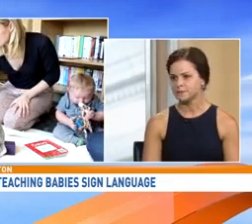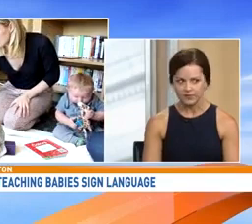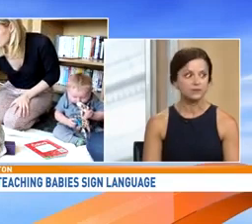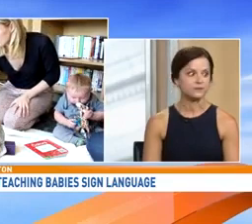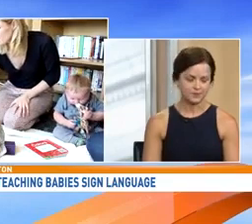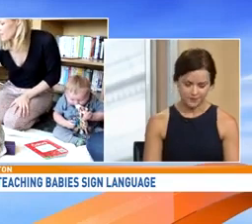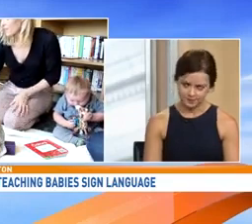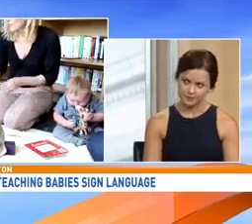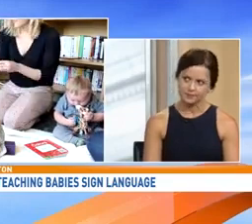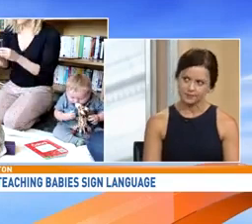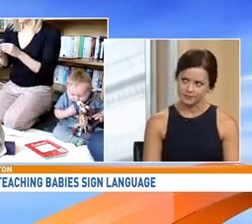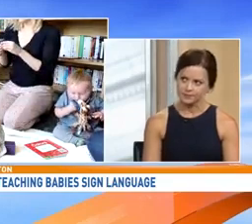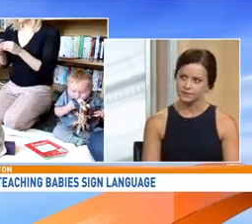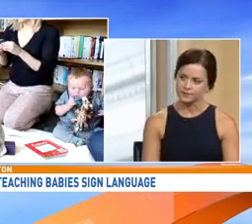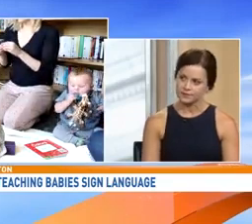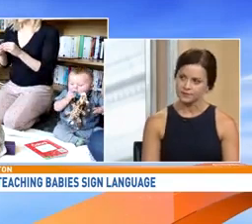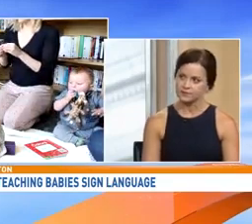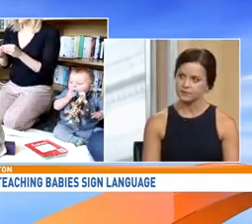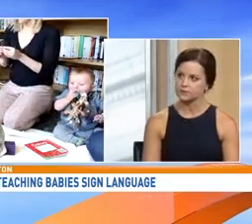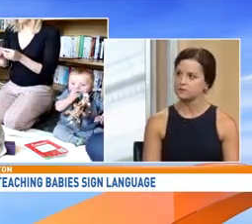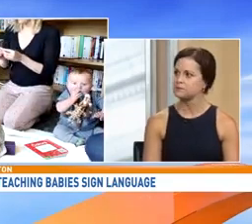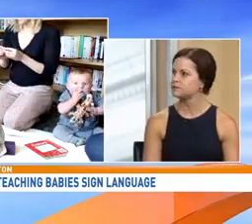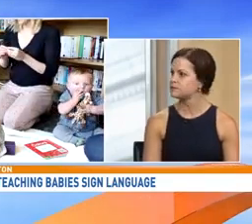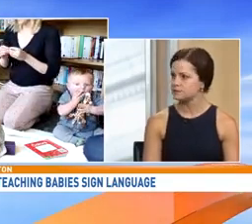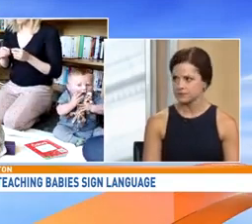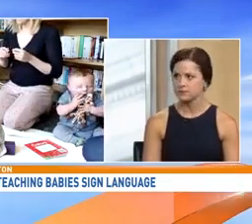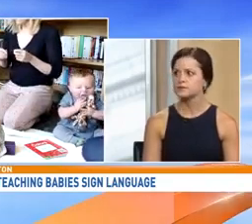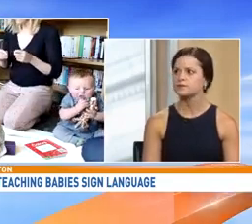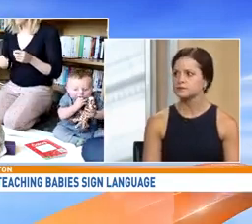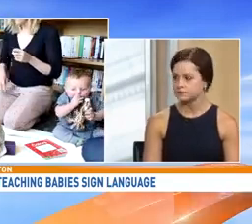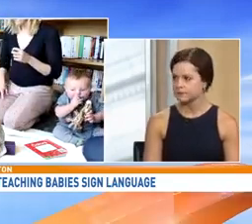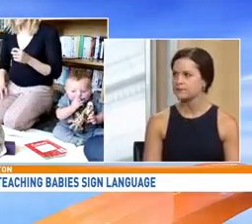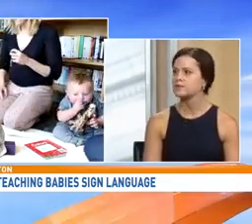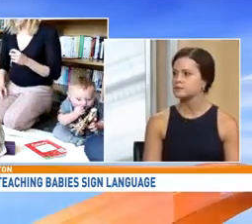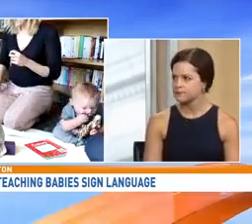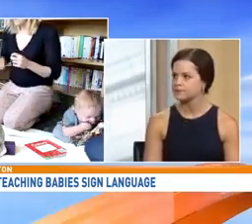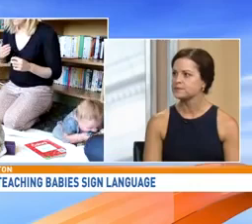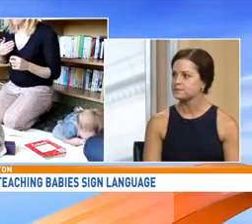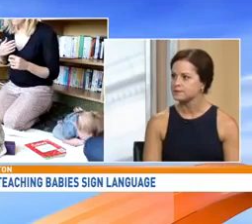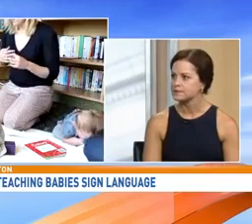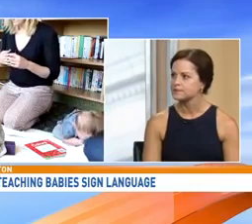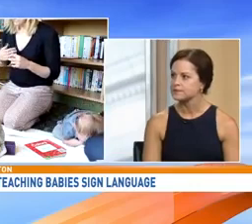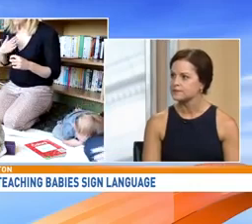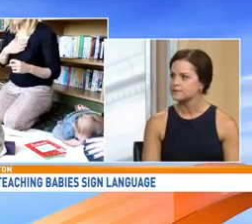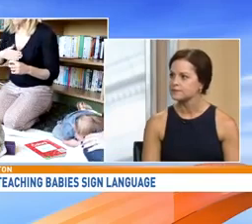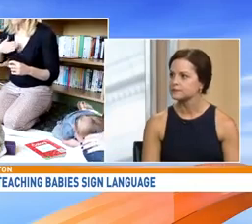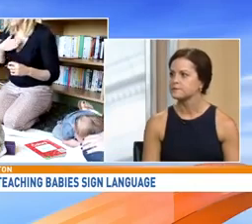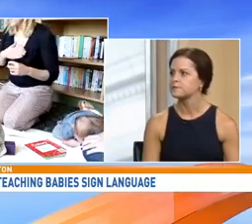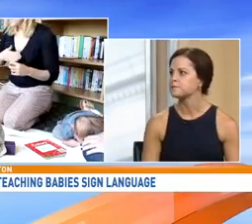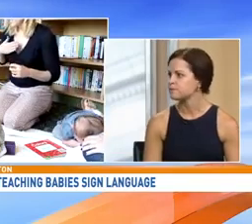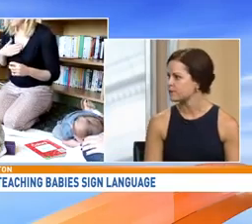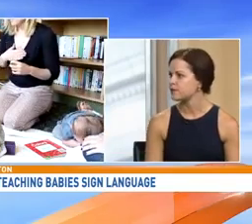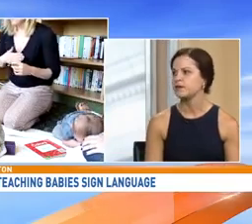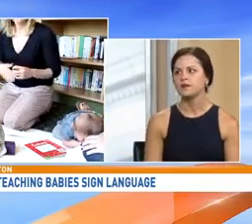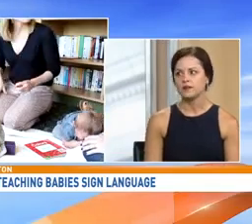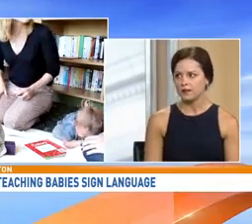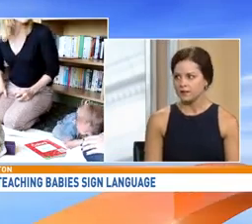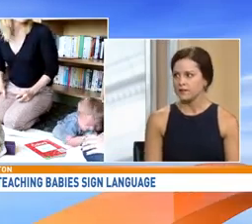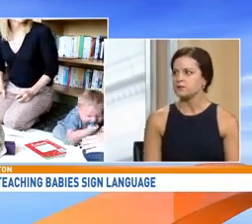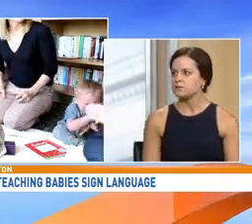watching right now don't have any, you know, previous sign experience. How do you go about learning it, and what kind of words should we